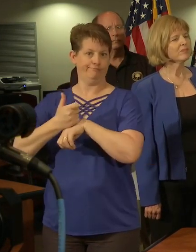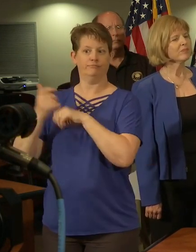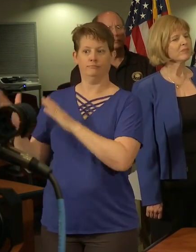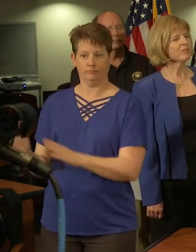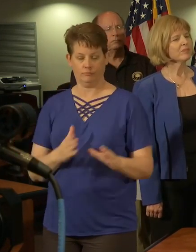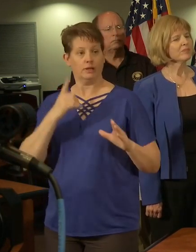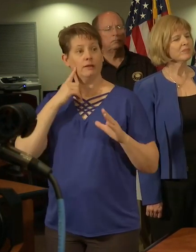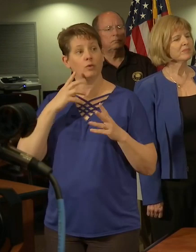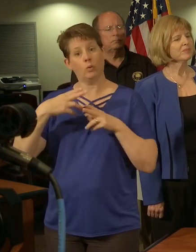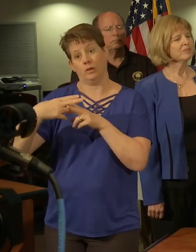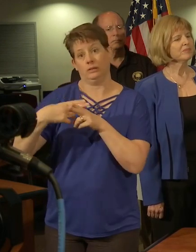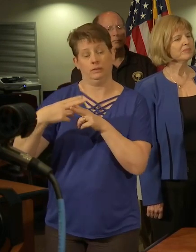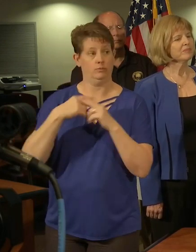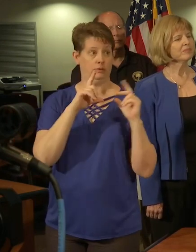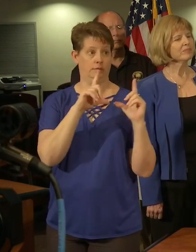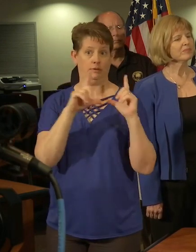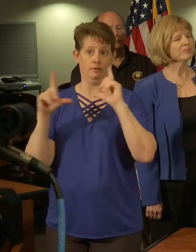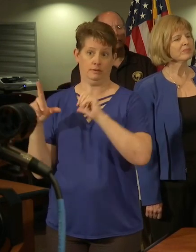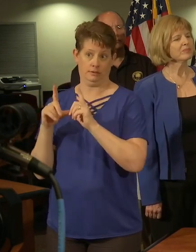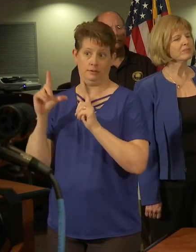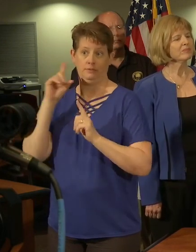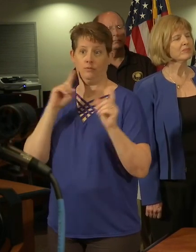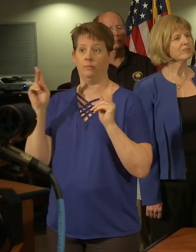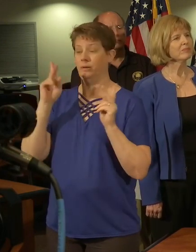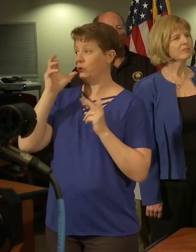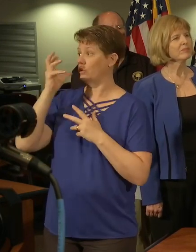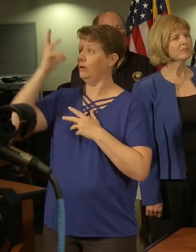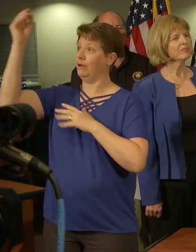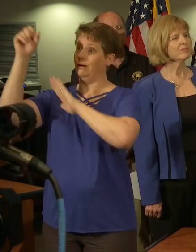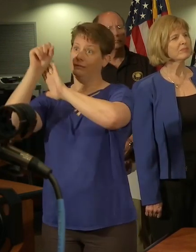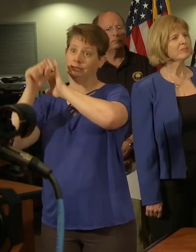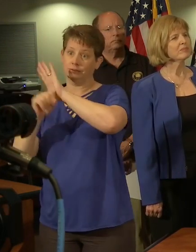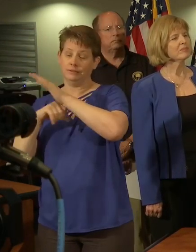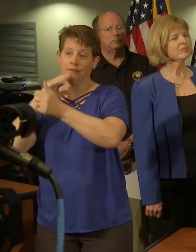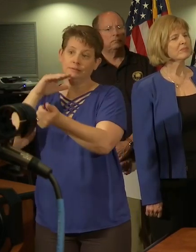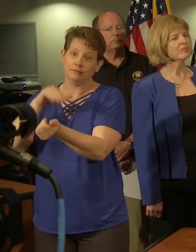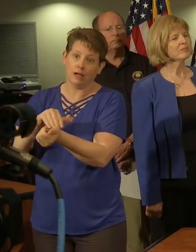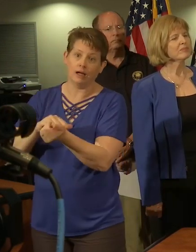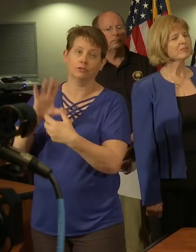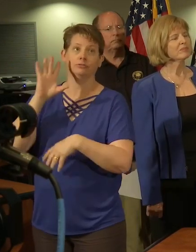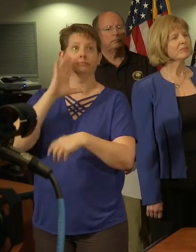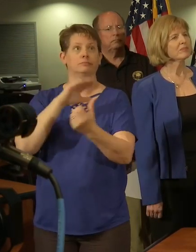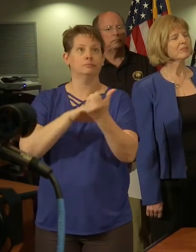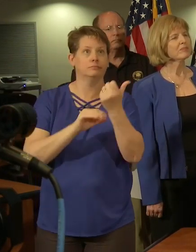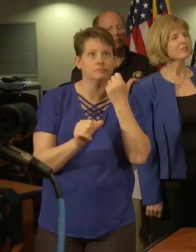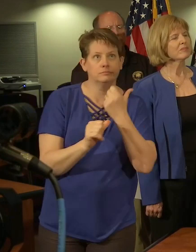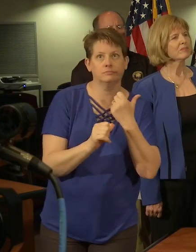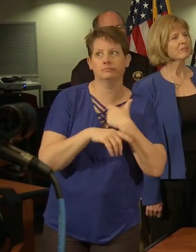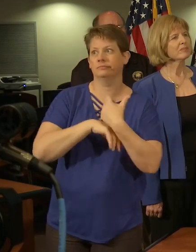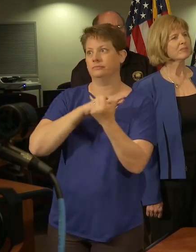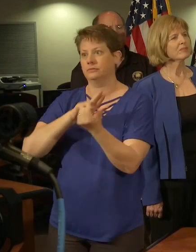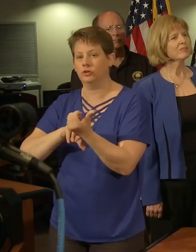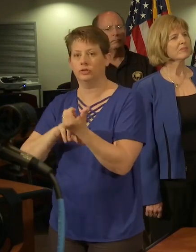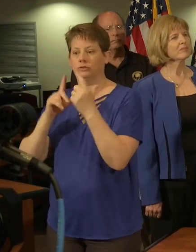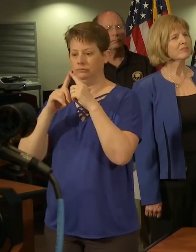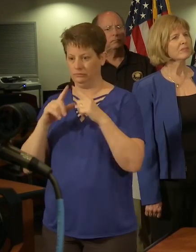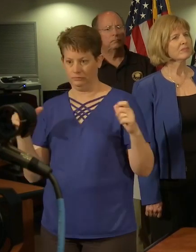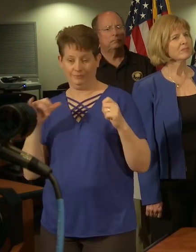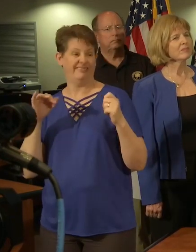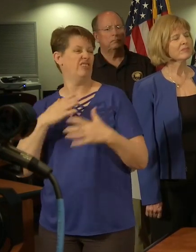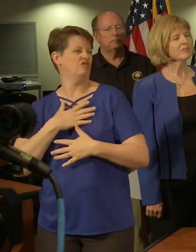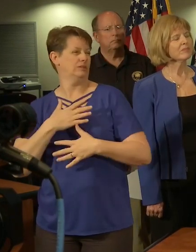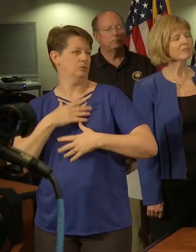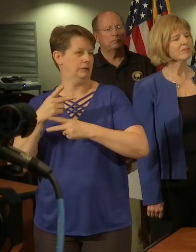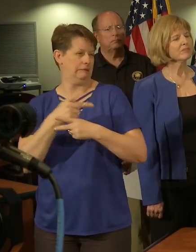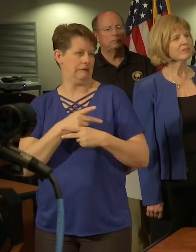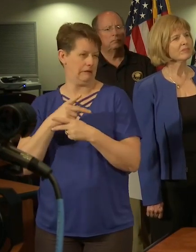issue temporary licenses for out-of-state physicians, physician's assistants, nurses, and respiratory